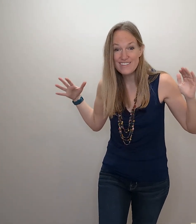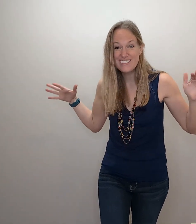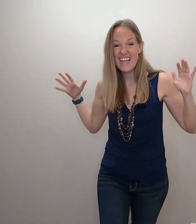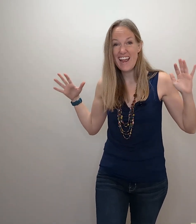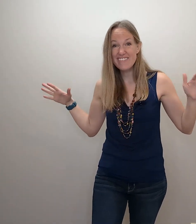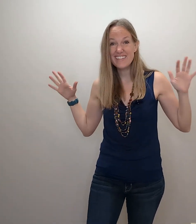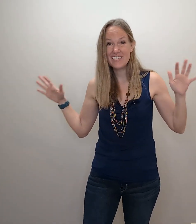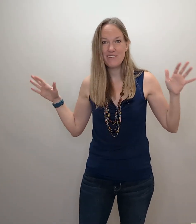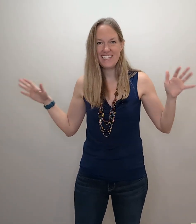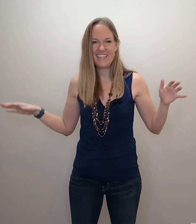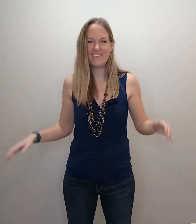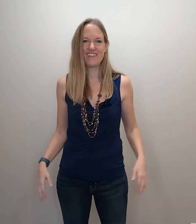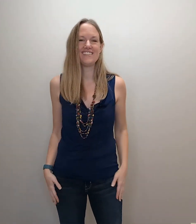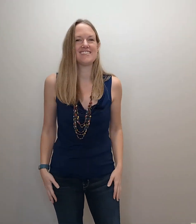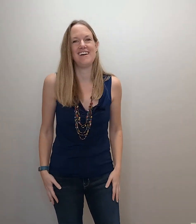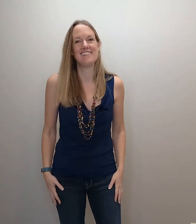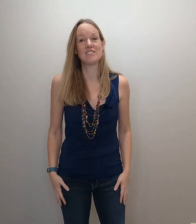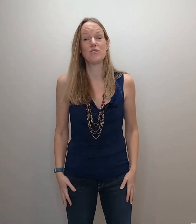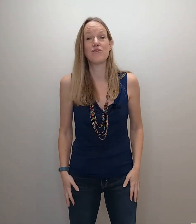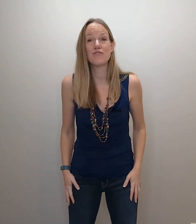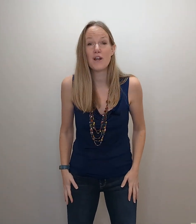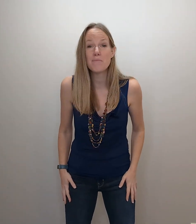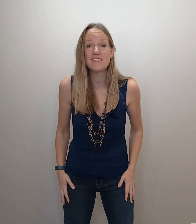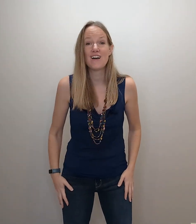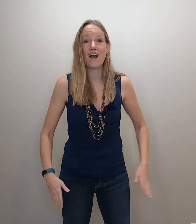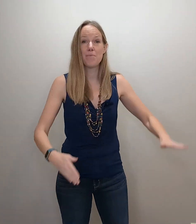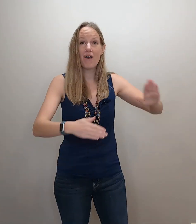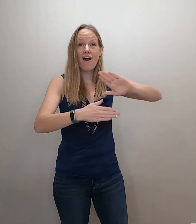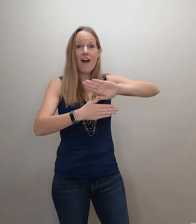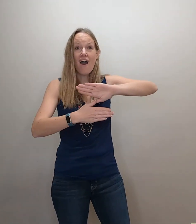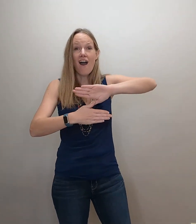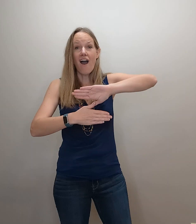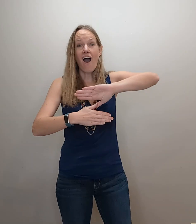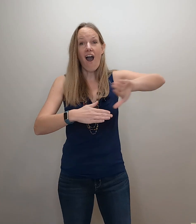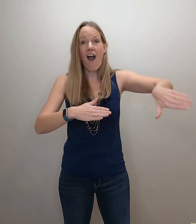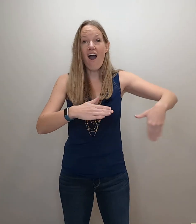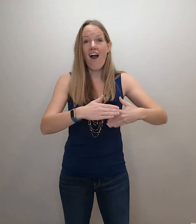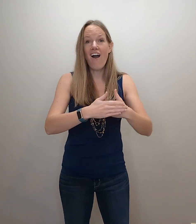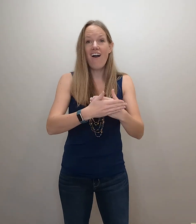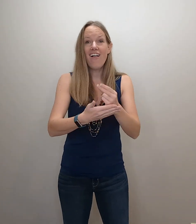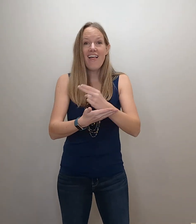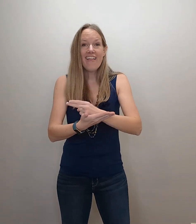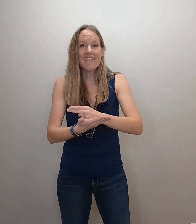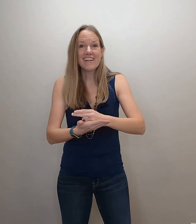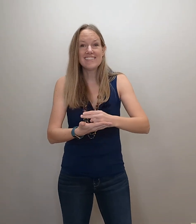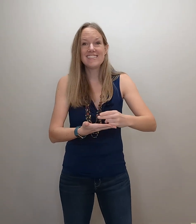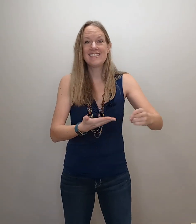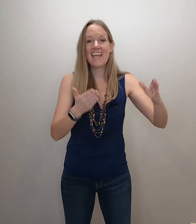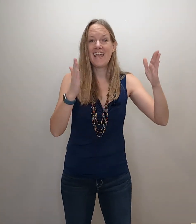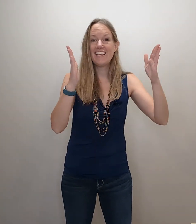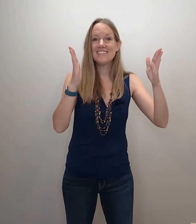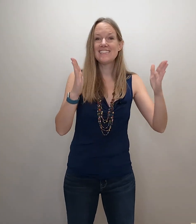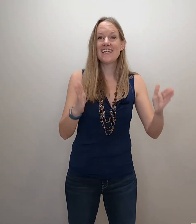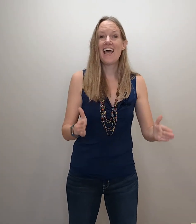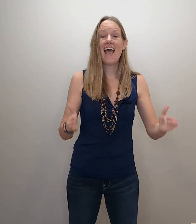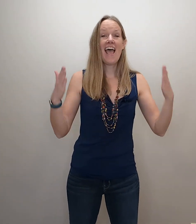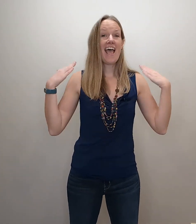learned everything we need for this song. So from the top, all the saints